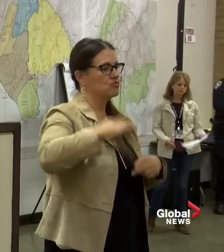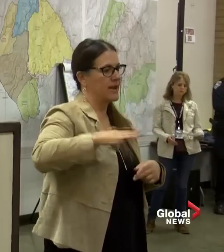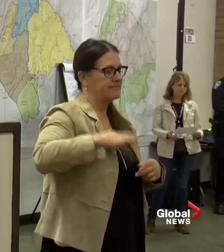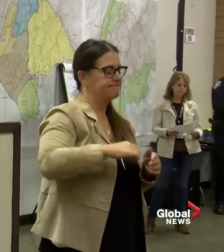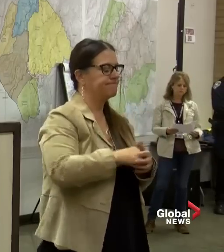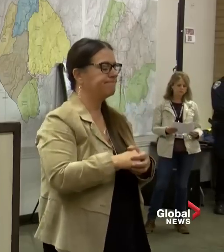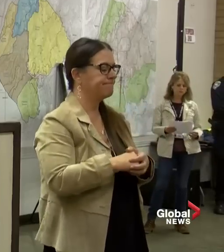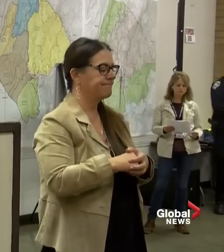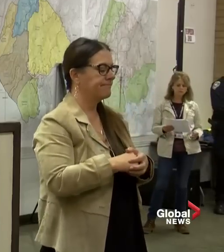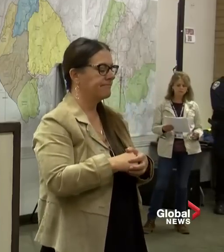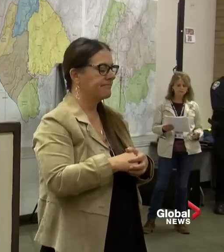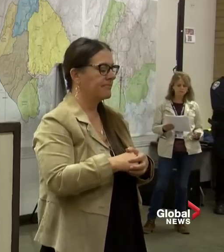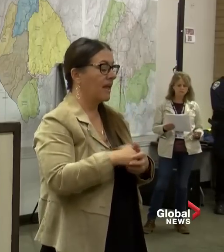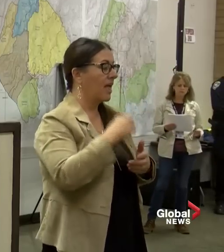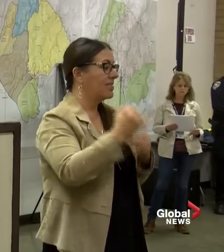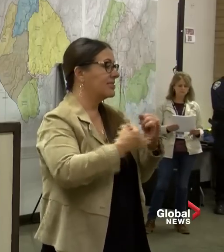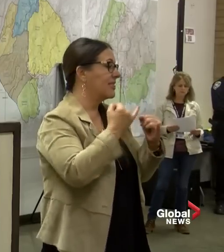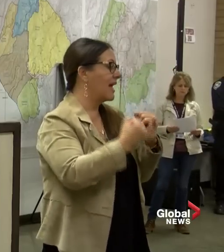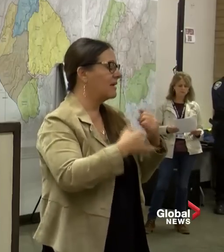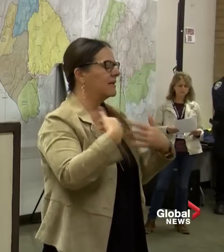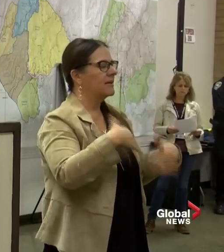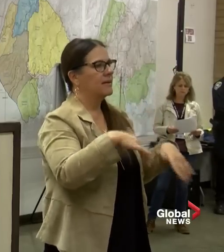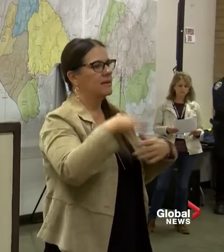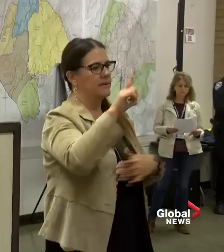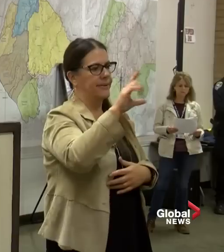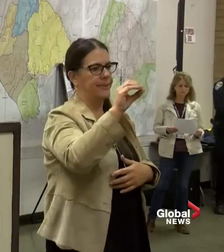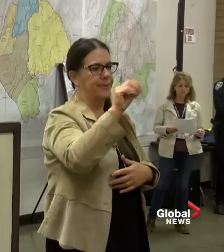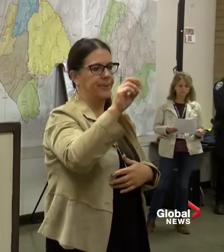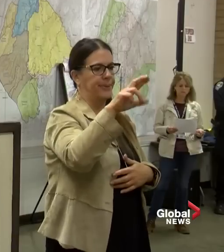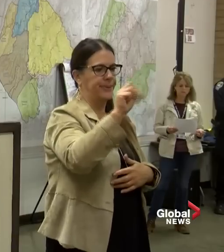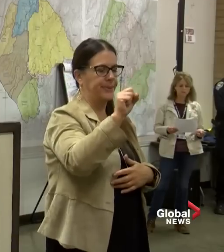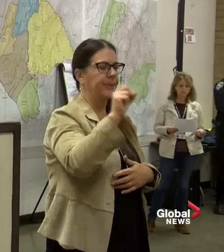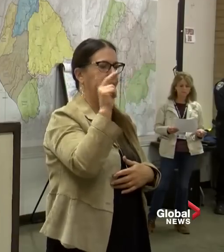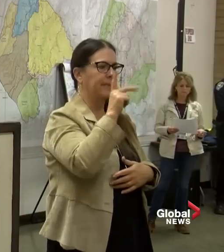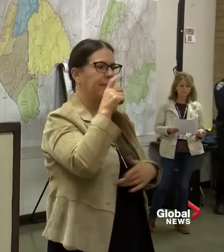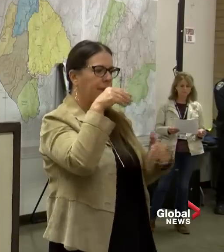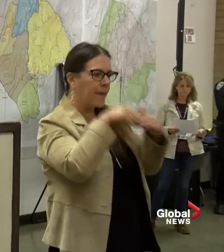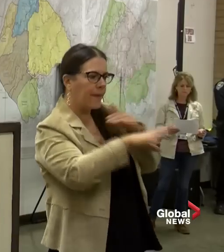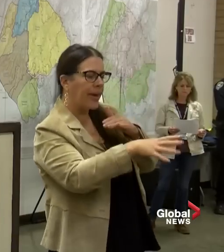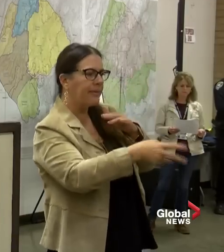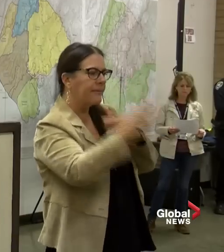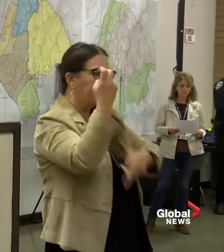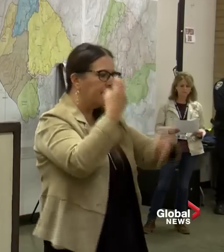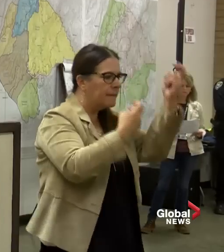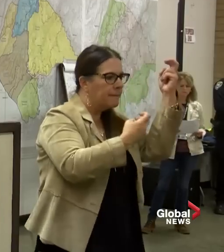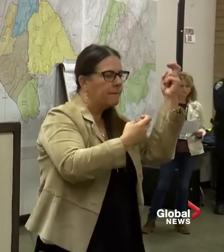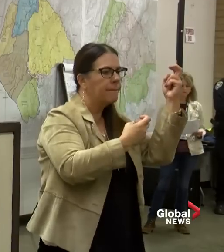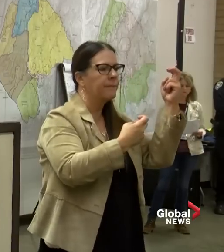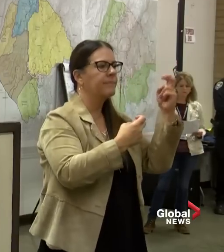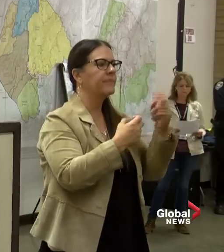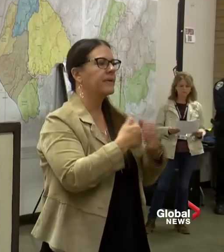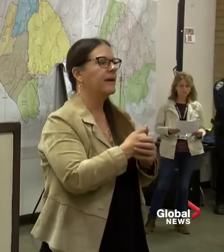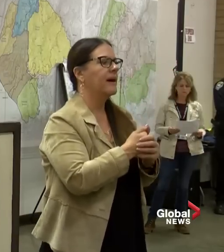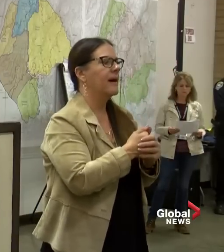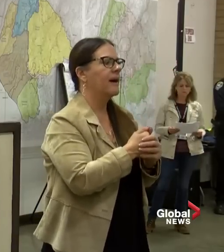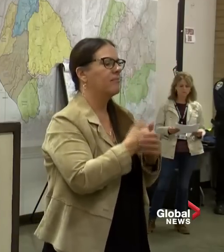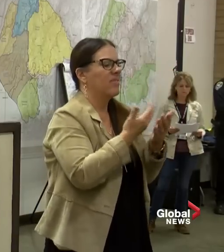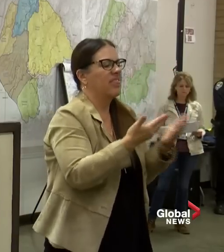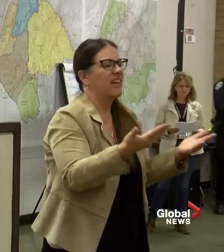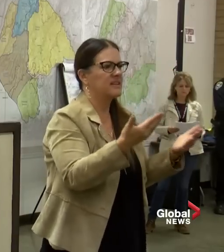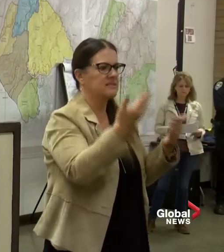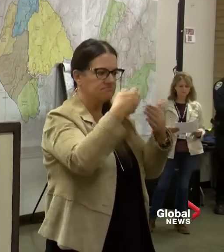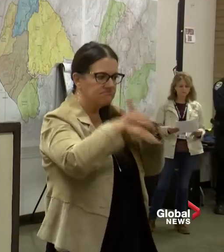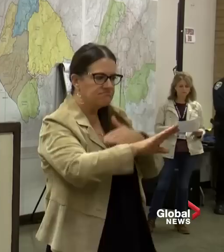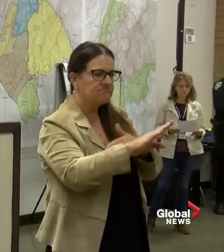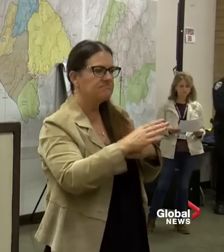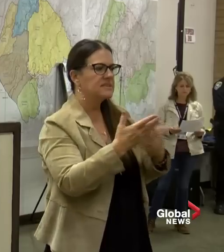looters. We have been about 11 cases thus far. Interestingly enough,